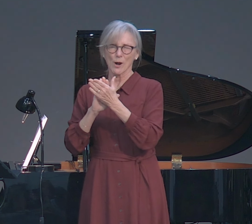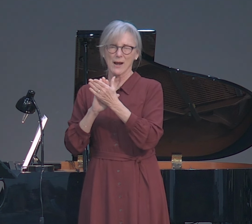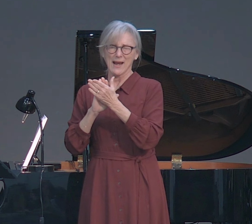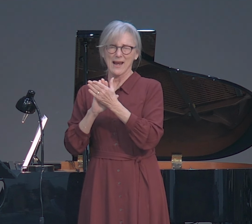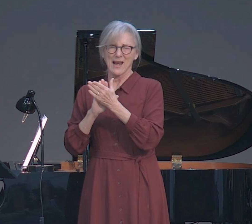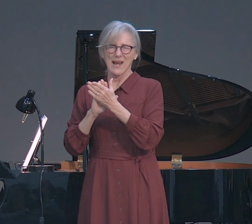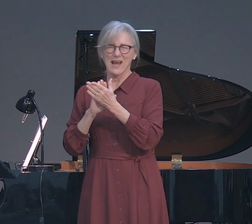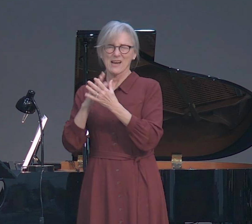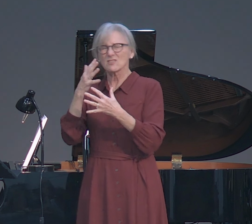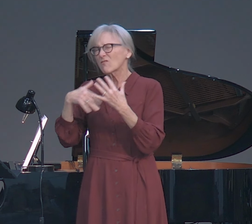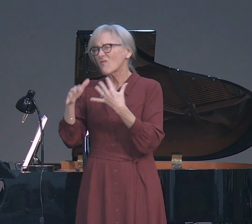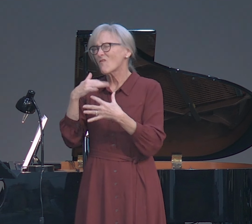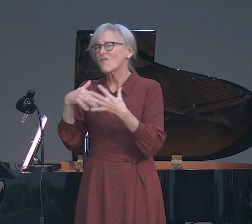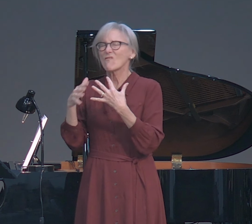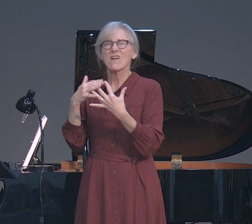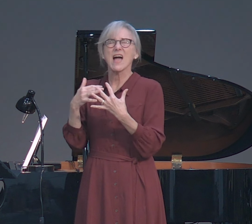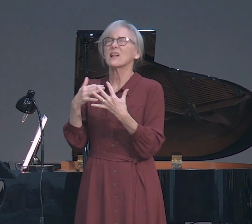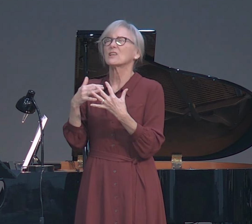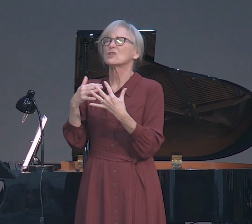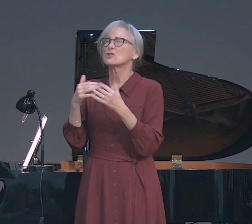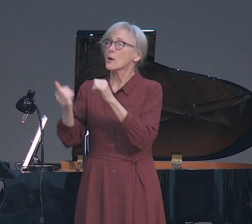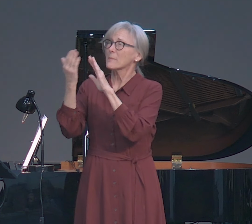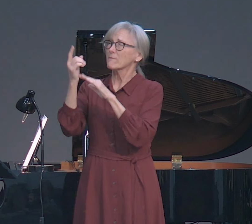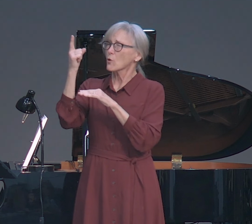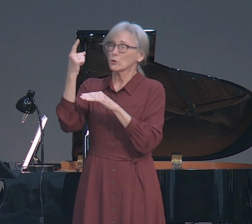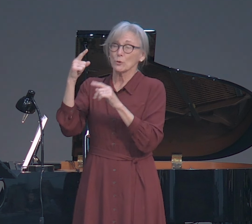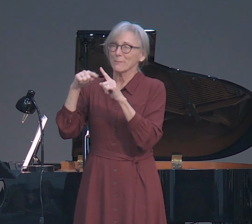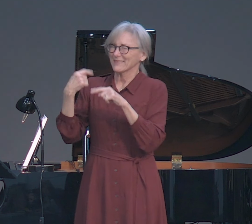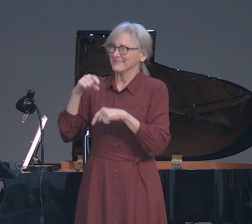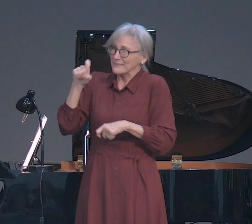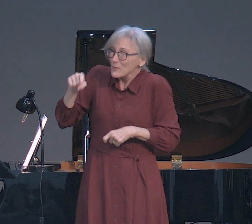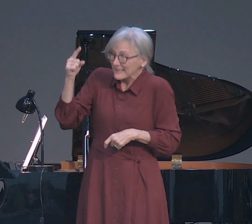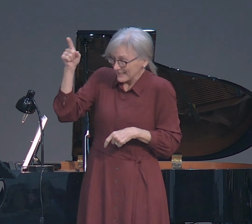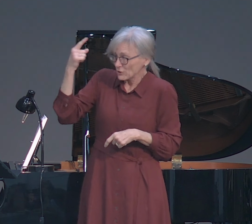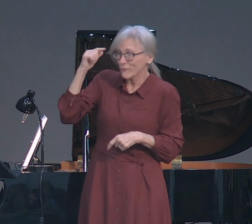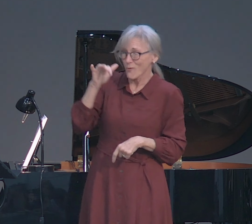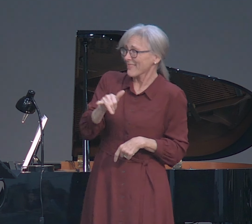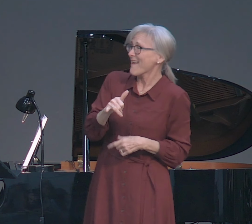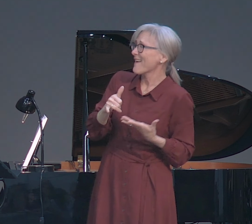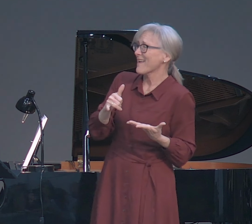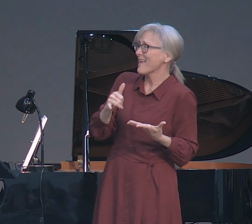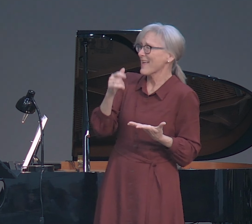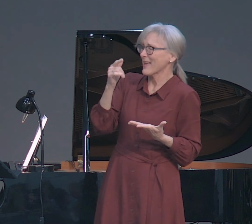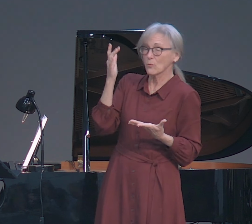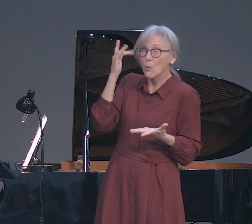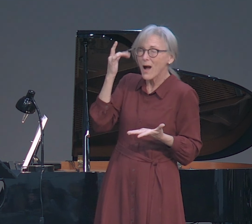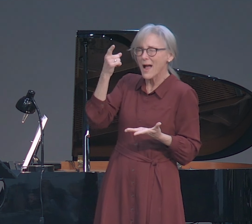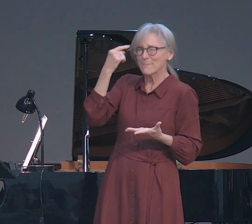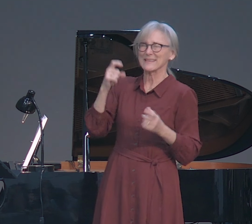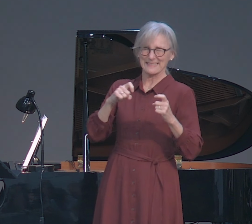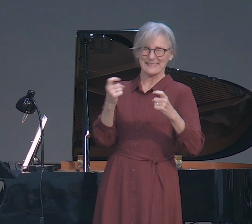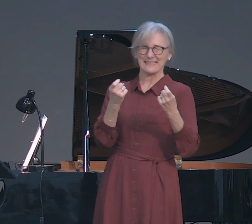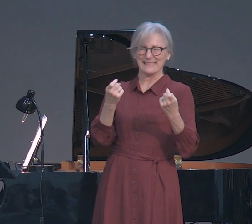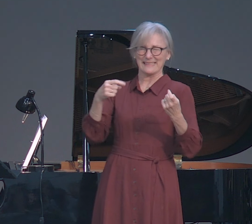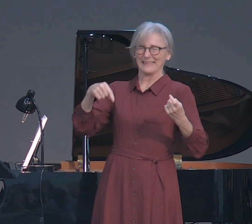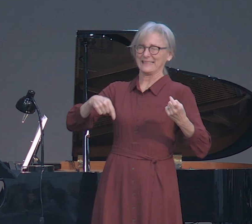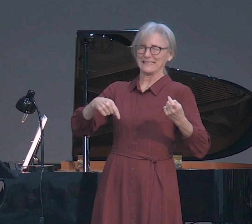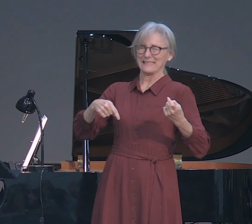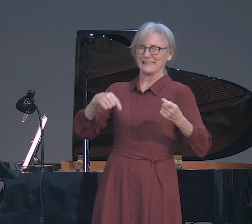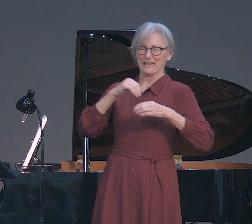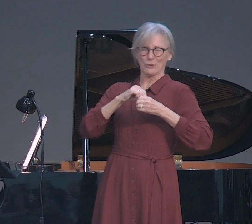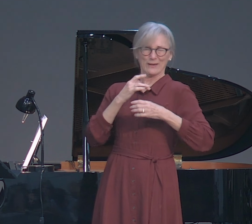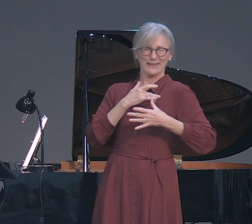generous fellowship. But we need You for that. We need You for that because there's sin here. You know the